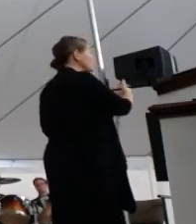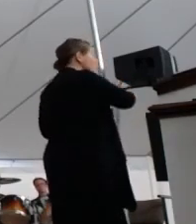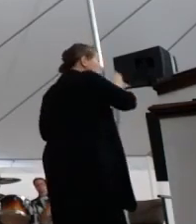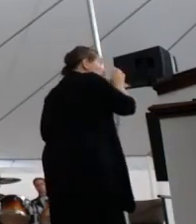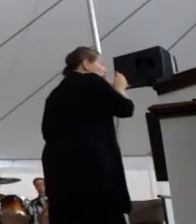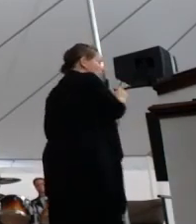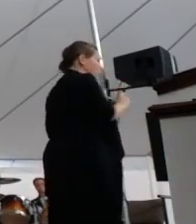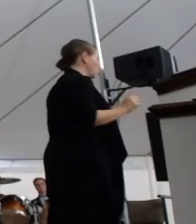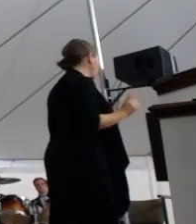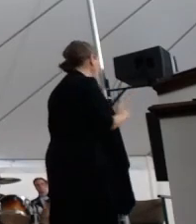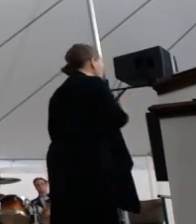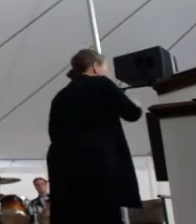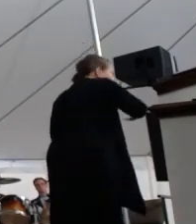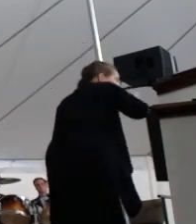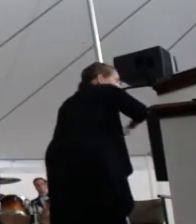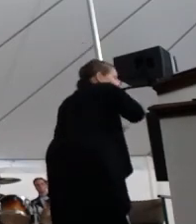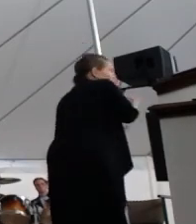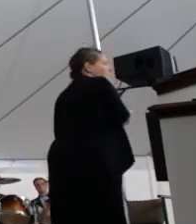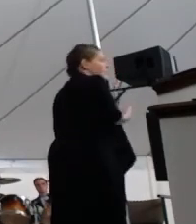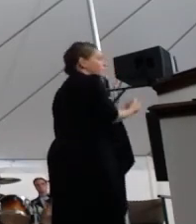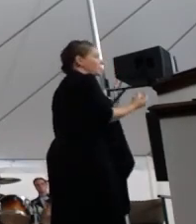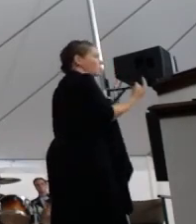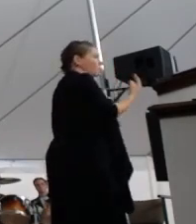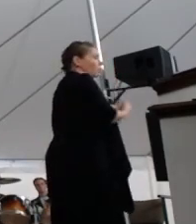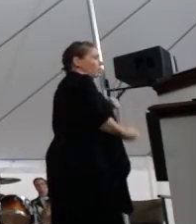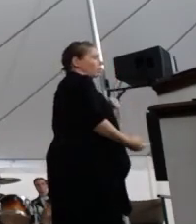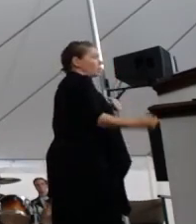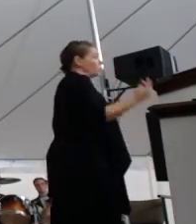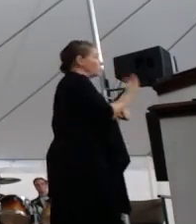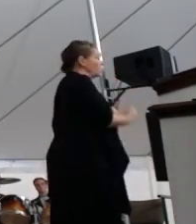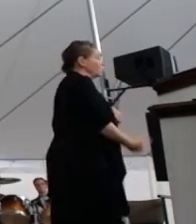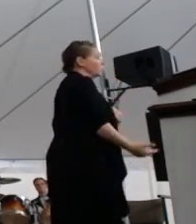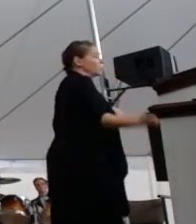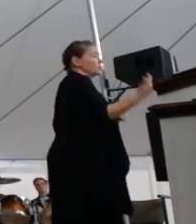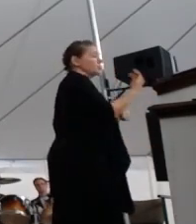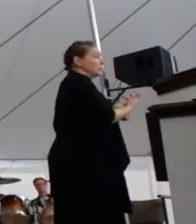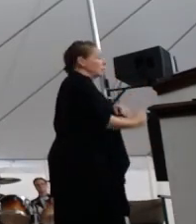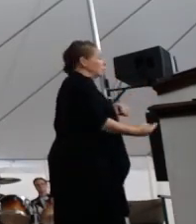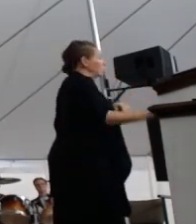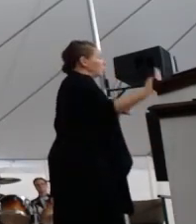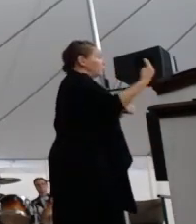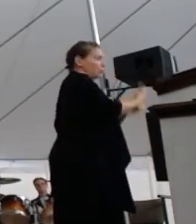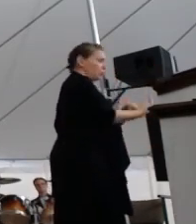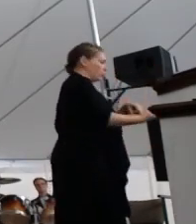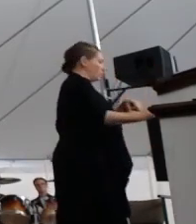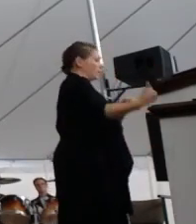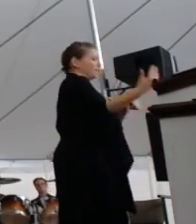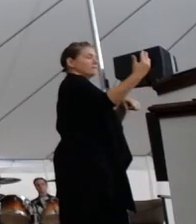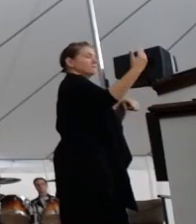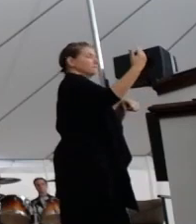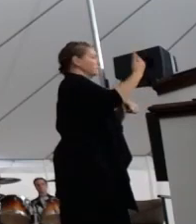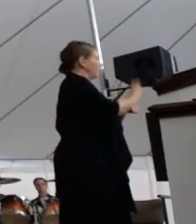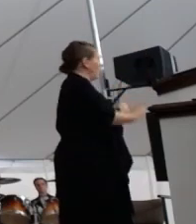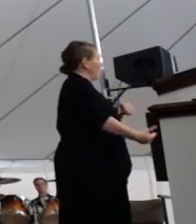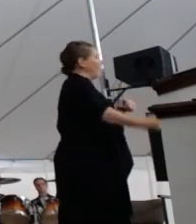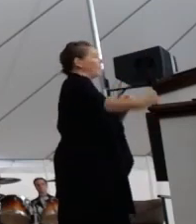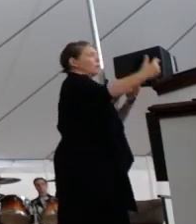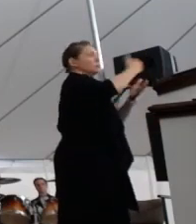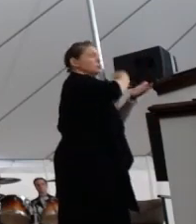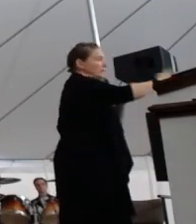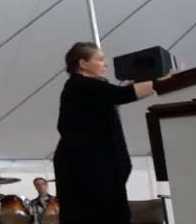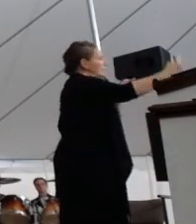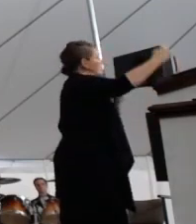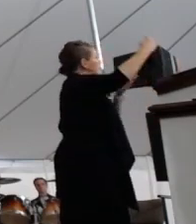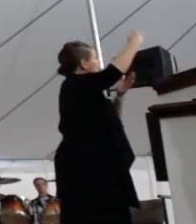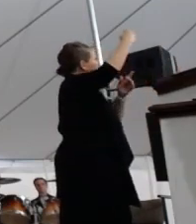went from one day into 2 days, and 3 days turned into four, and 4 days turned into a week, and